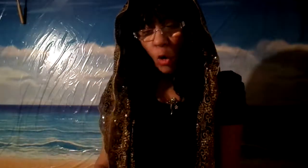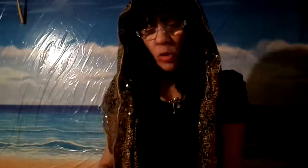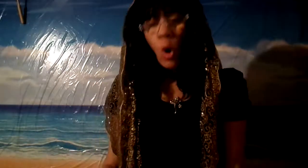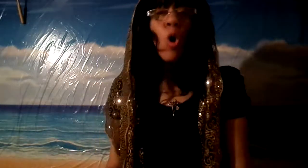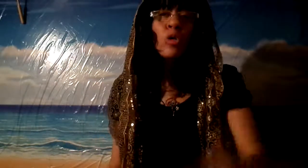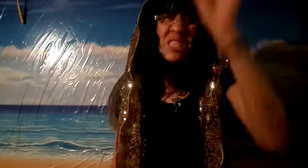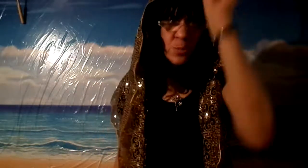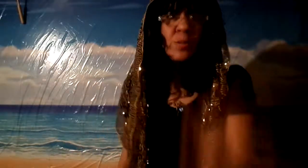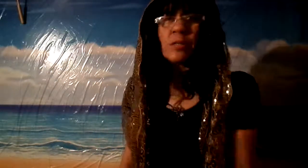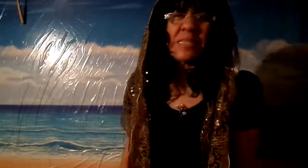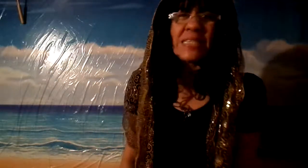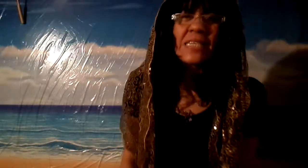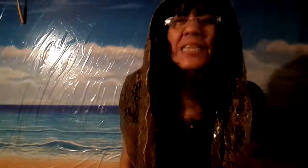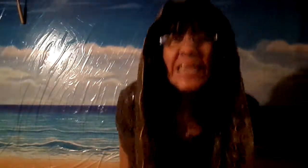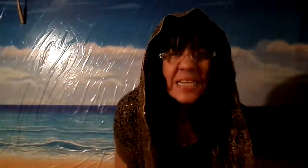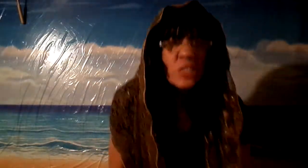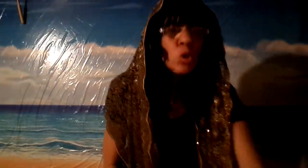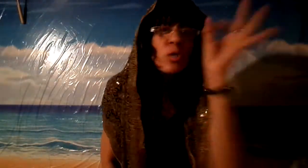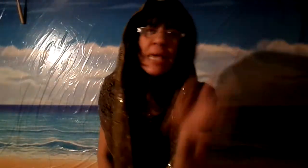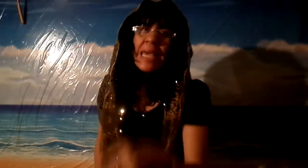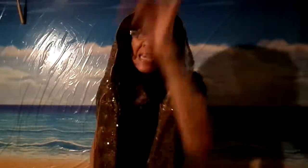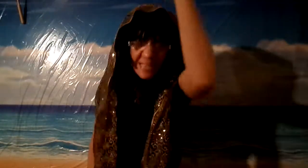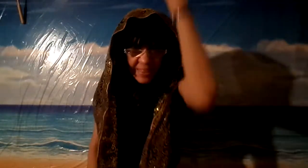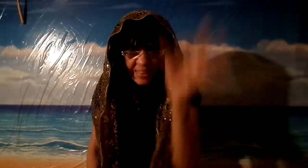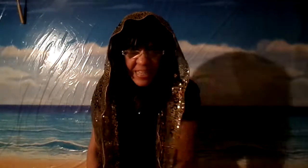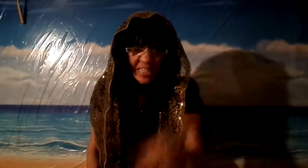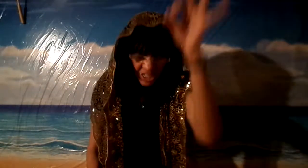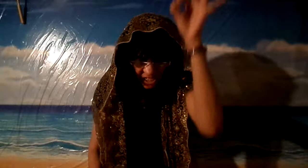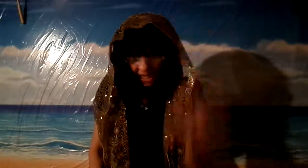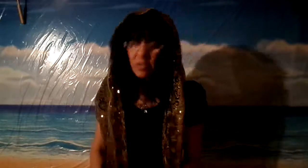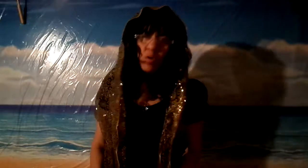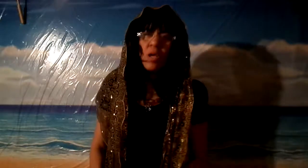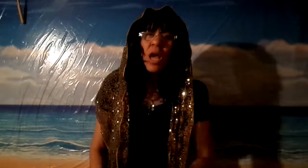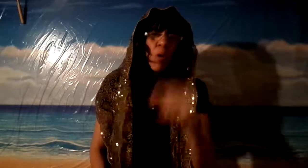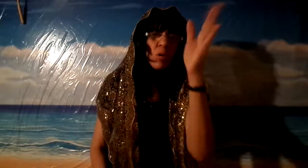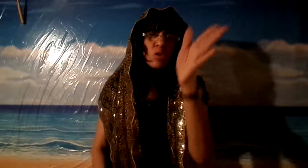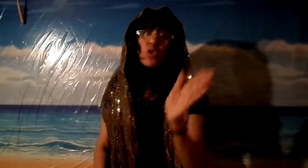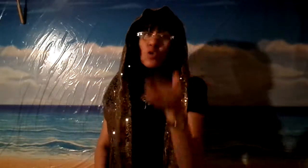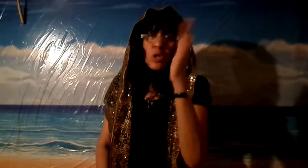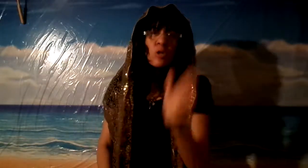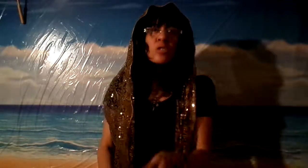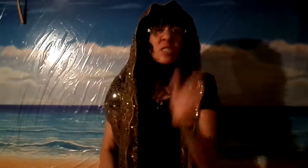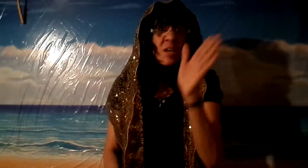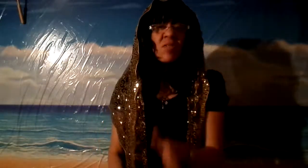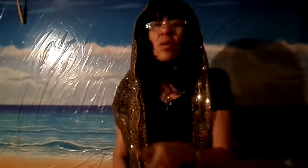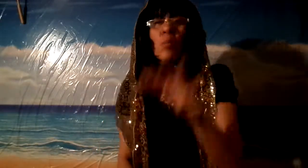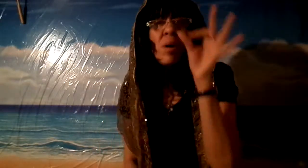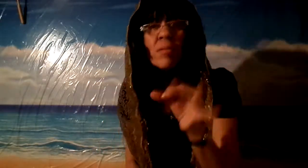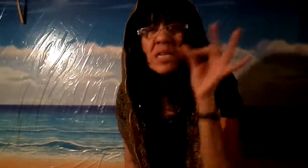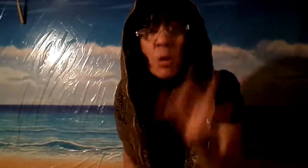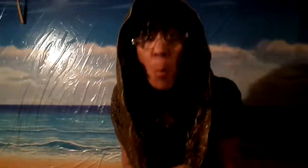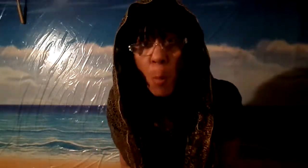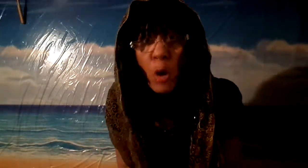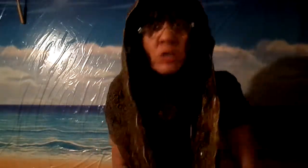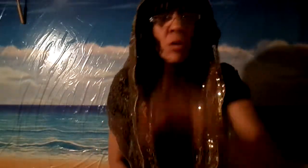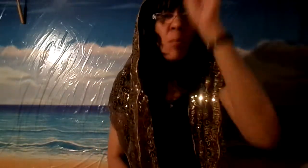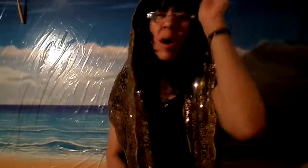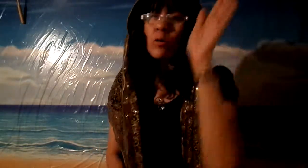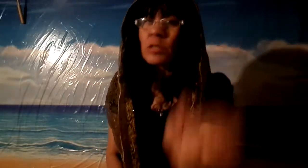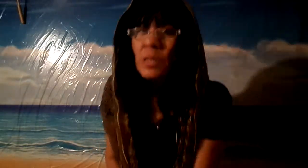the Holy Spirit. Yeah, today in this channel, I want to you hear something very important about the